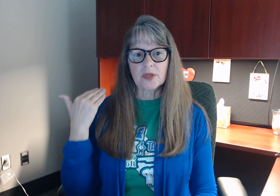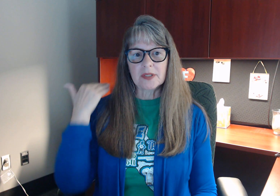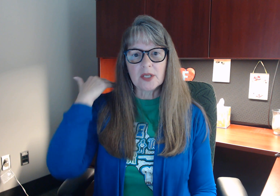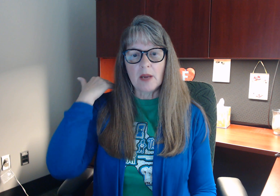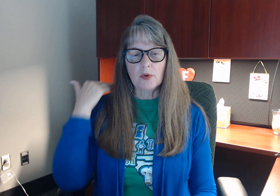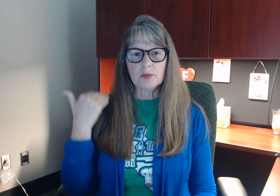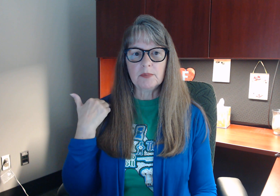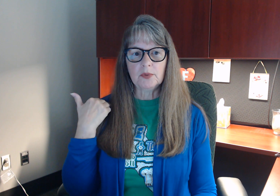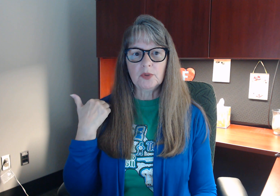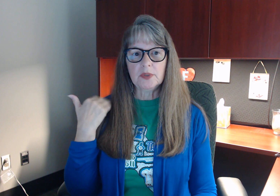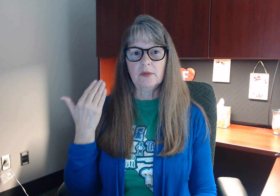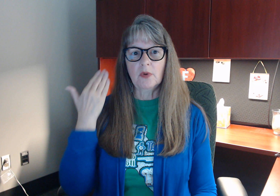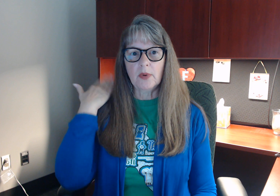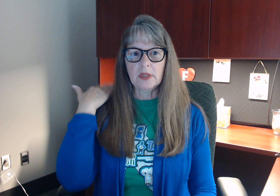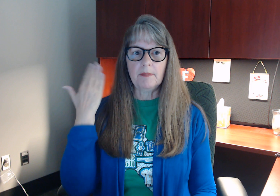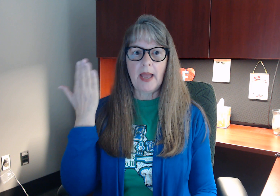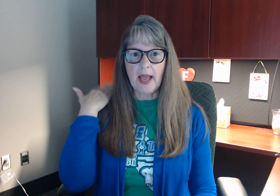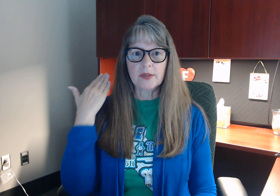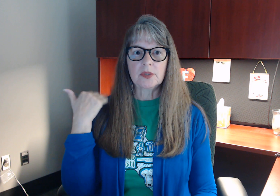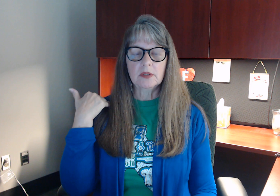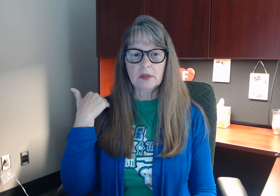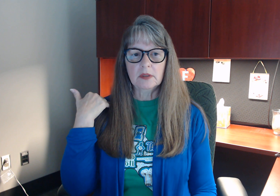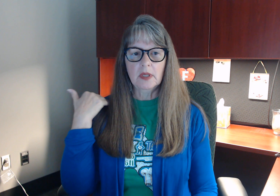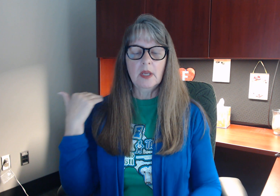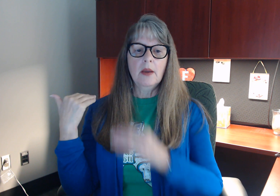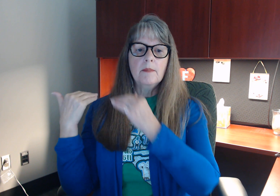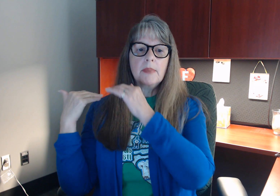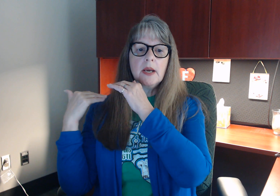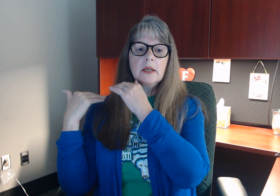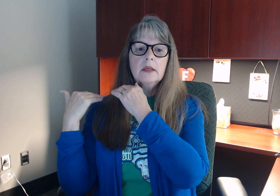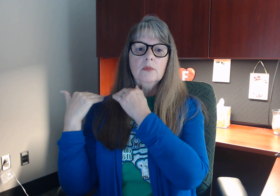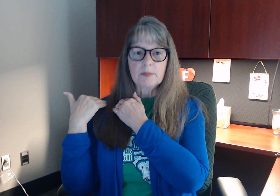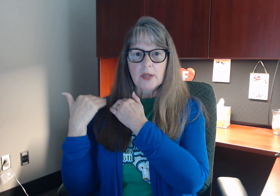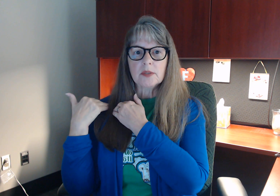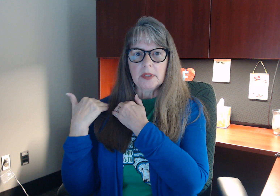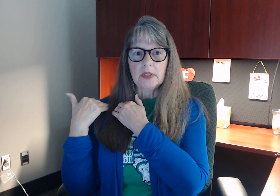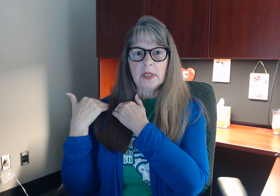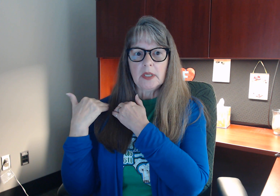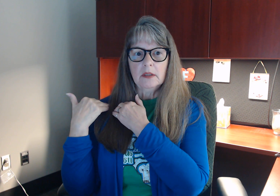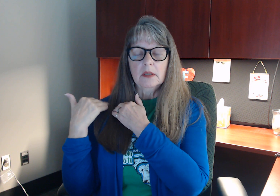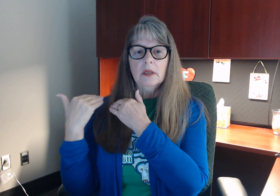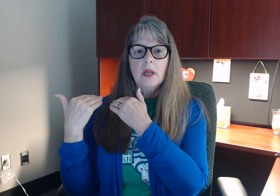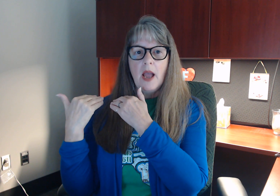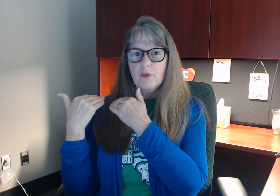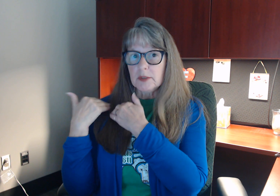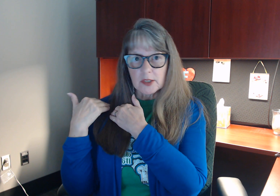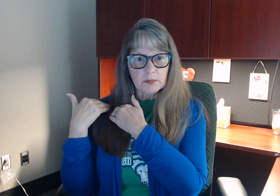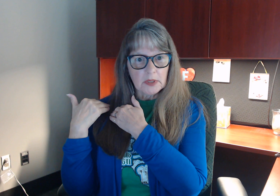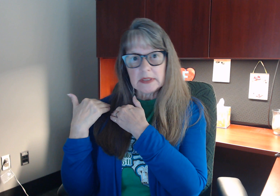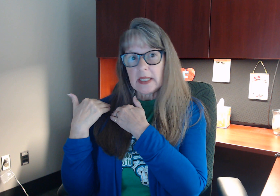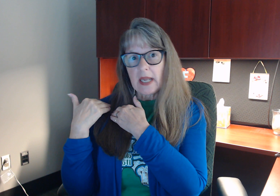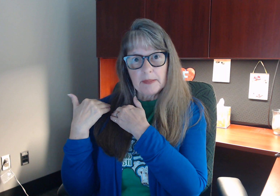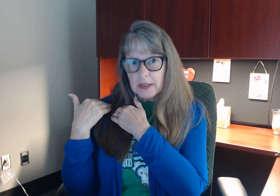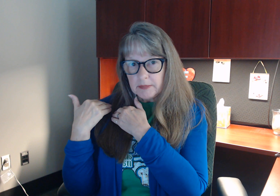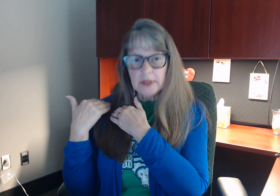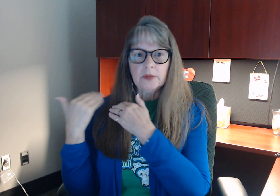that's how most people do it instead of going in the past. But responsibility. I have responsibilities. I got to pay the bills,